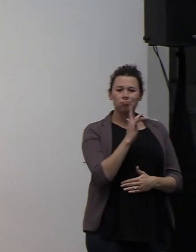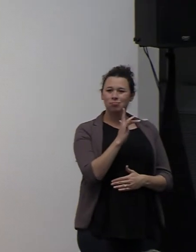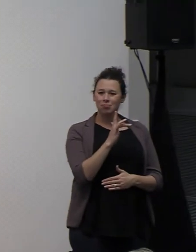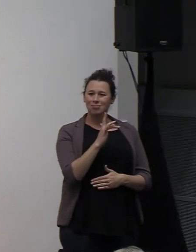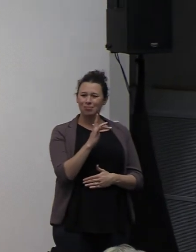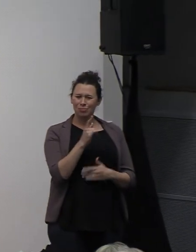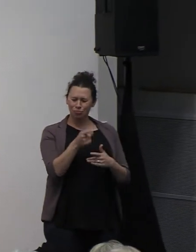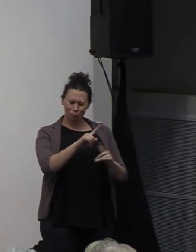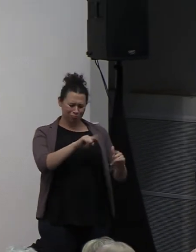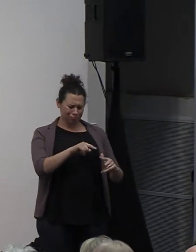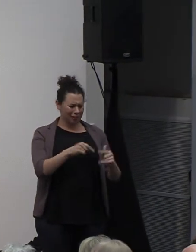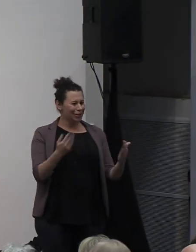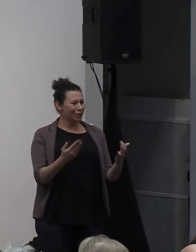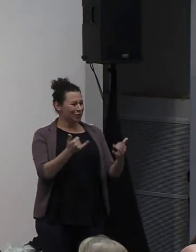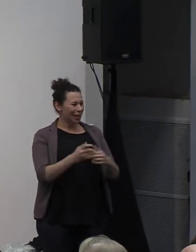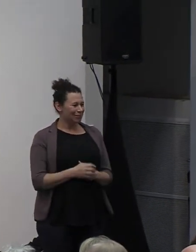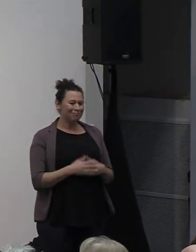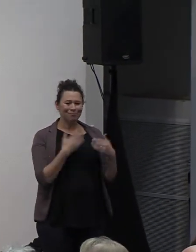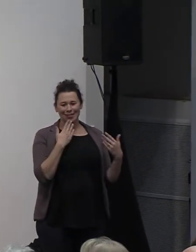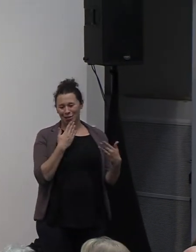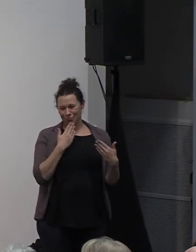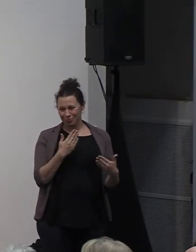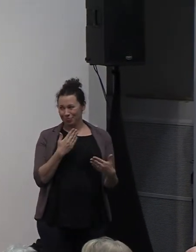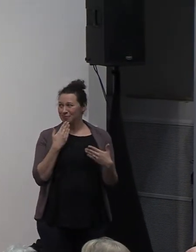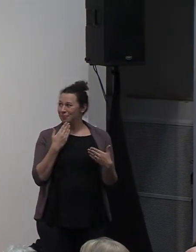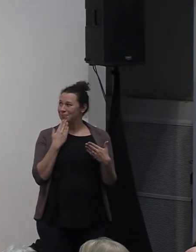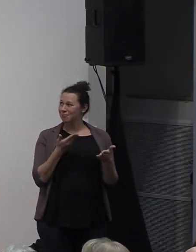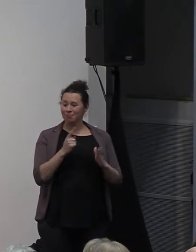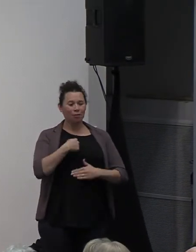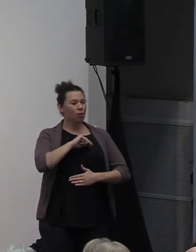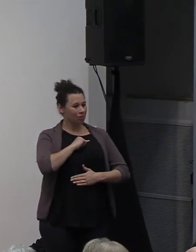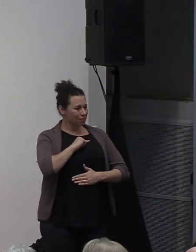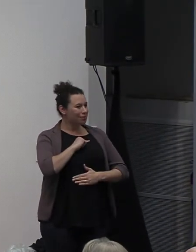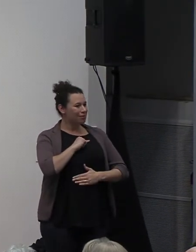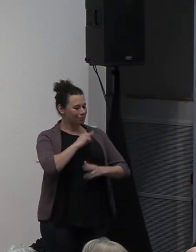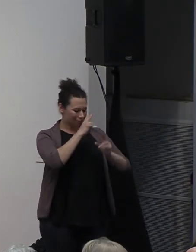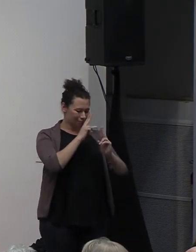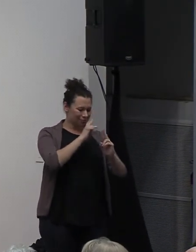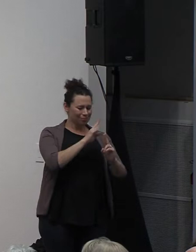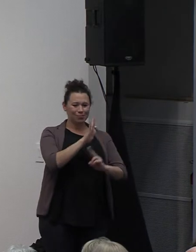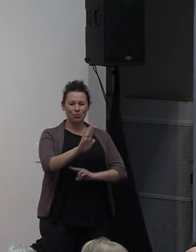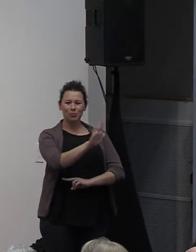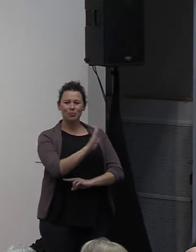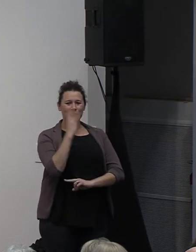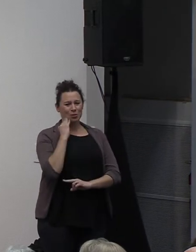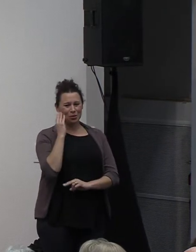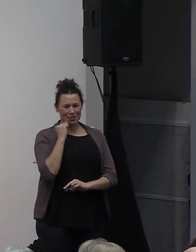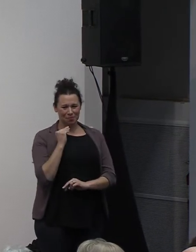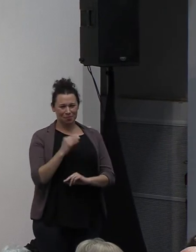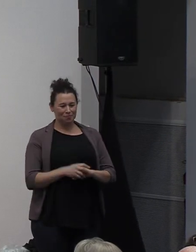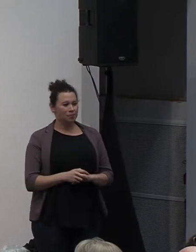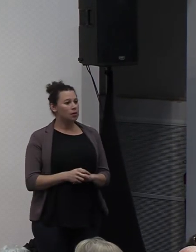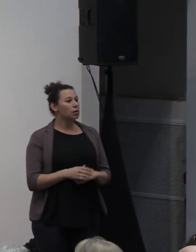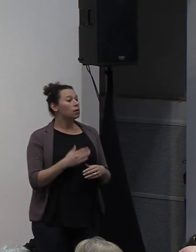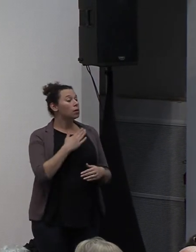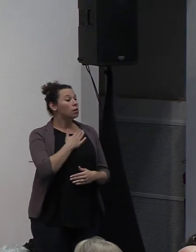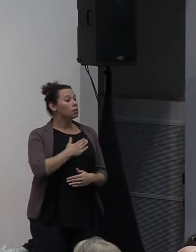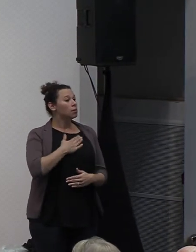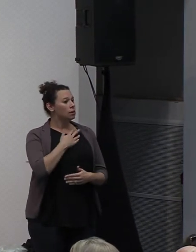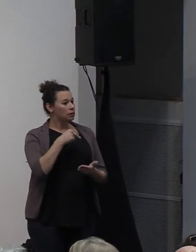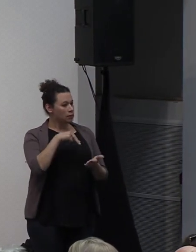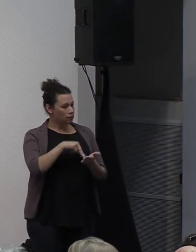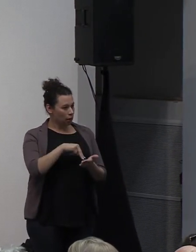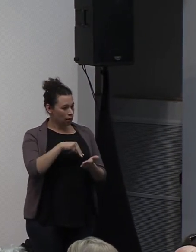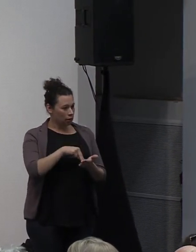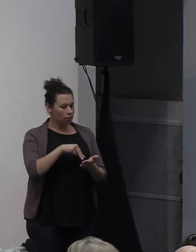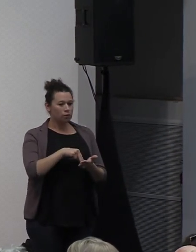today and would like to thank you for allowing us to honor your experience. Please stand or wave